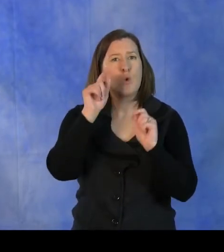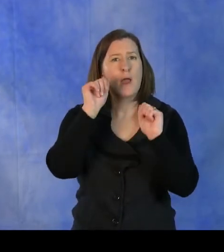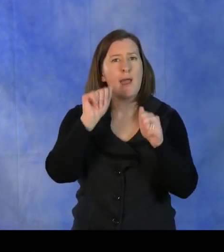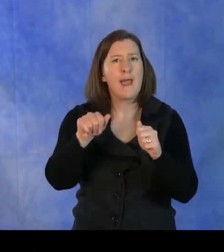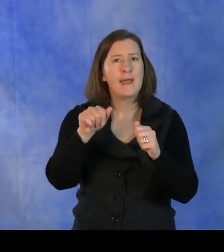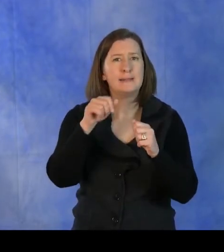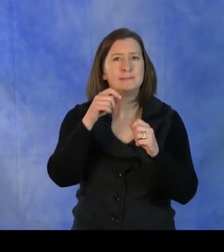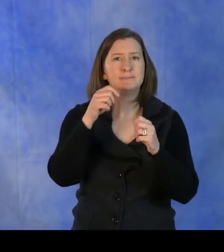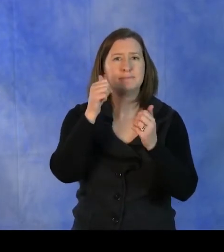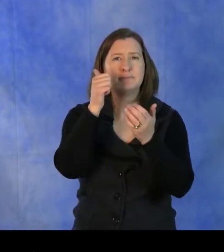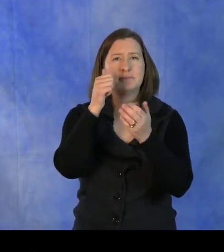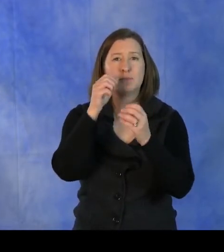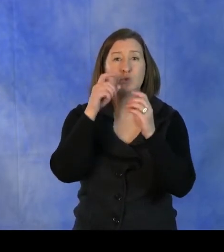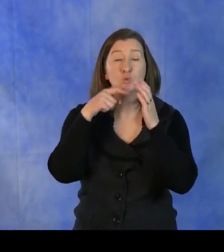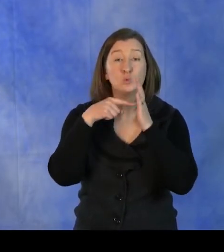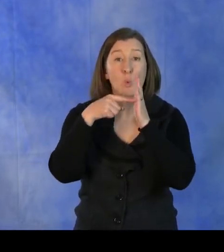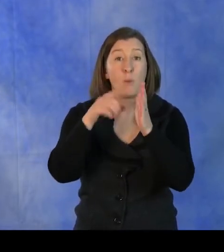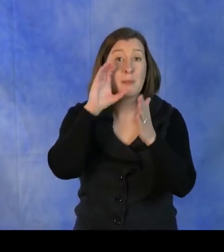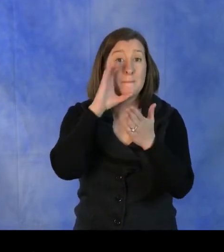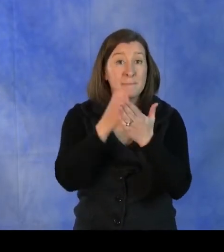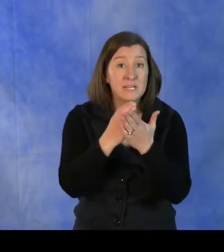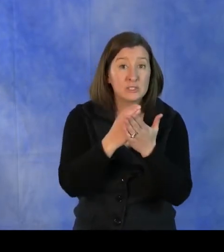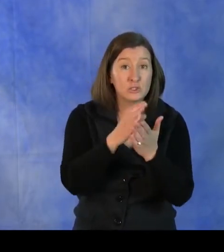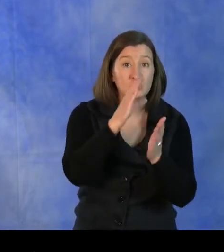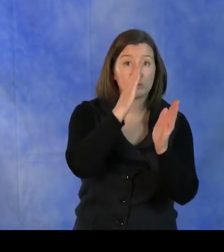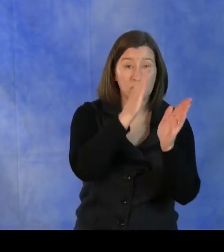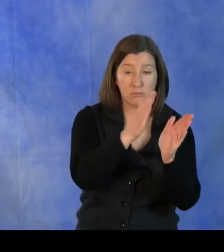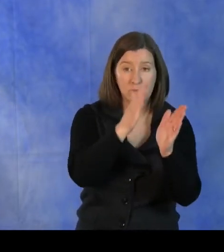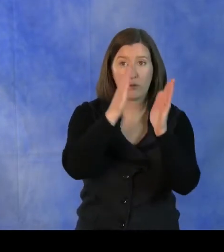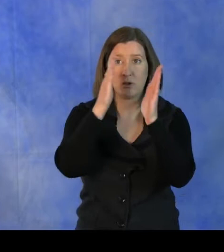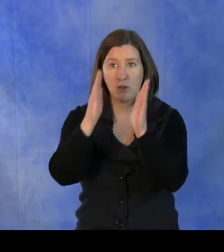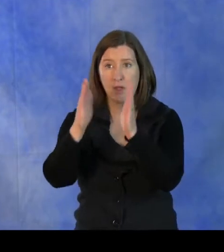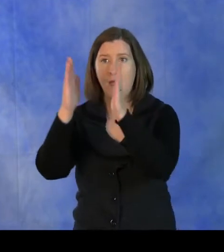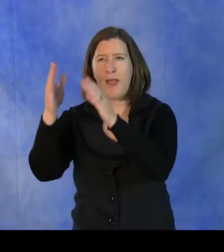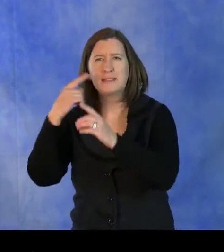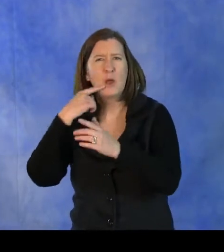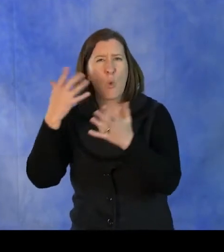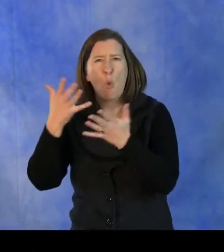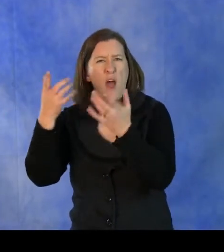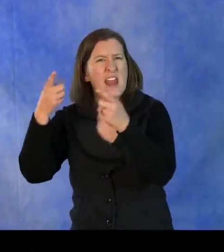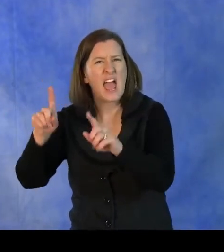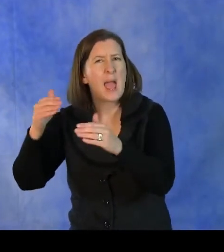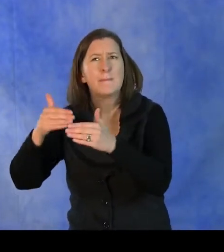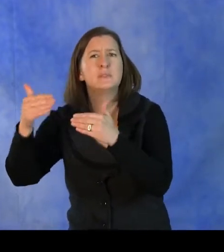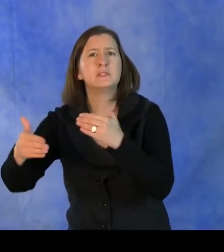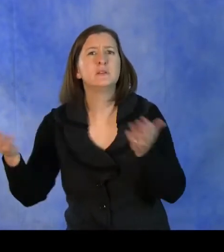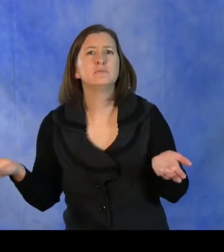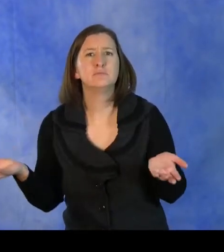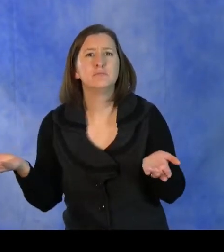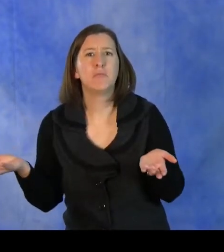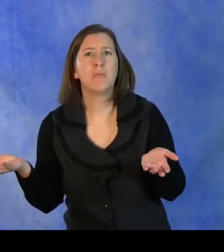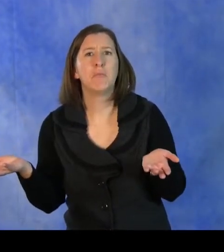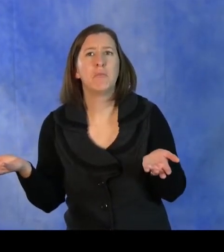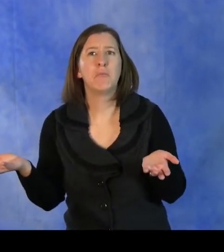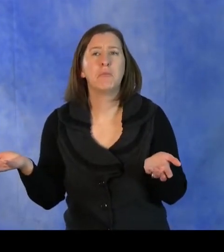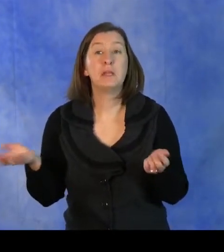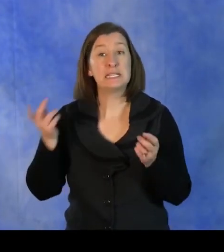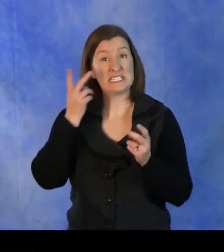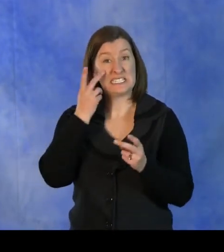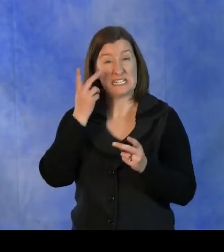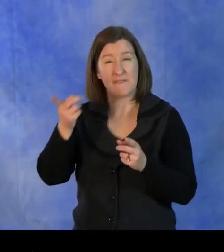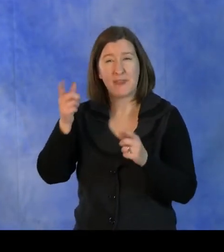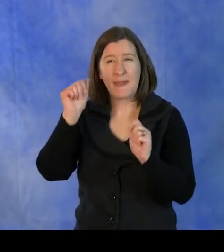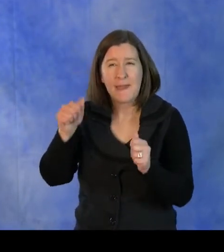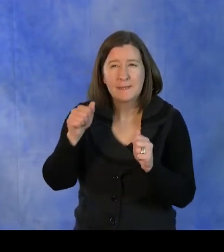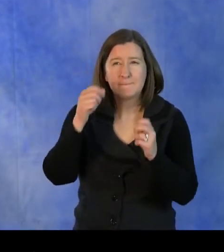sequential activities. You can show pictures of a sequence and ask them what